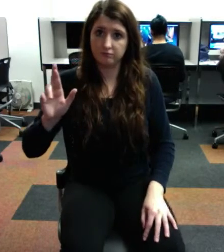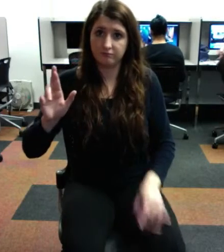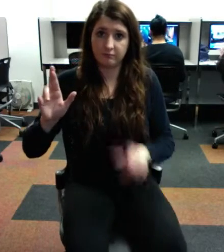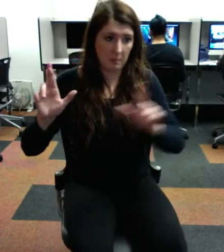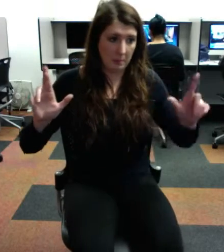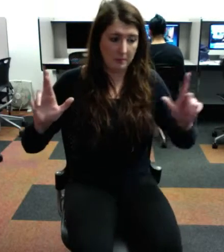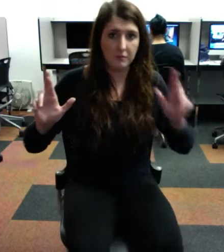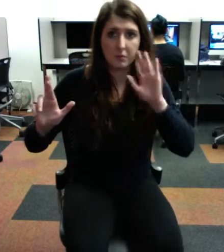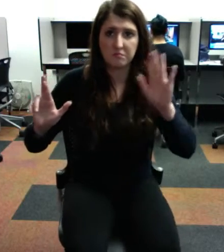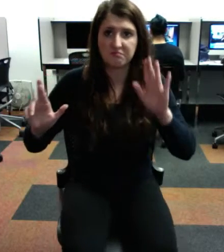left.